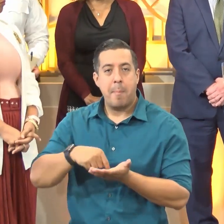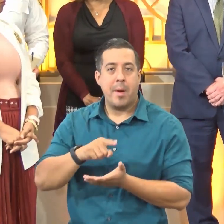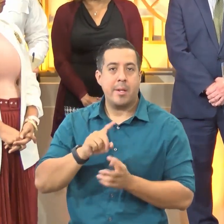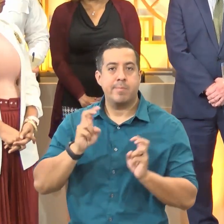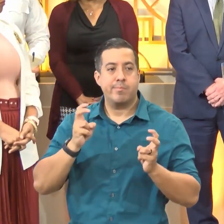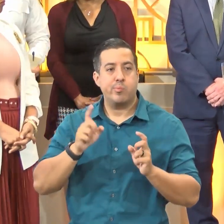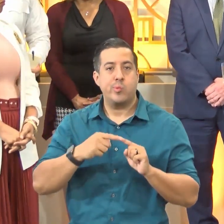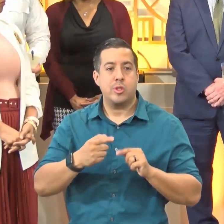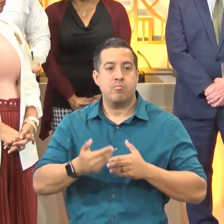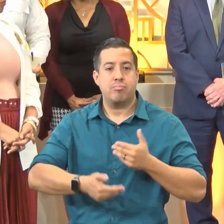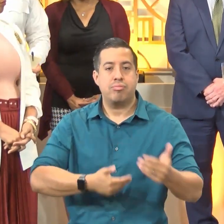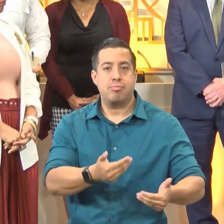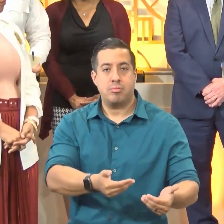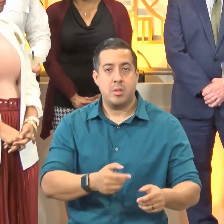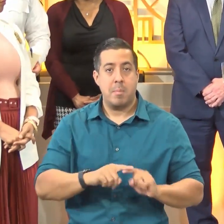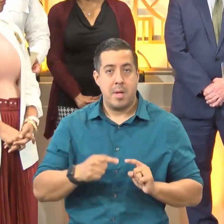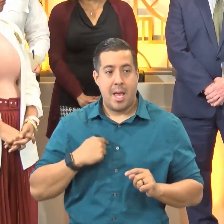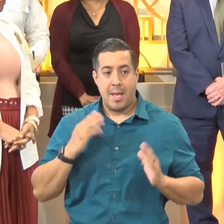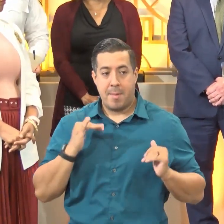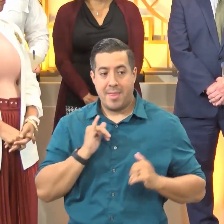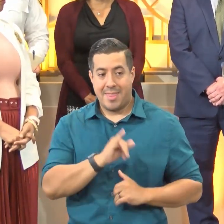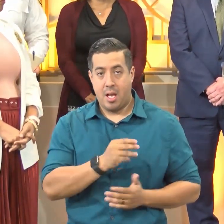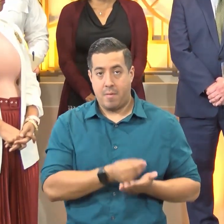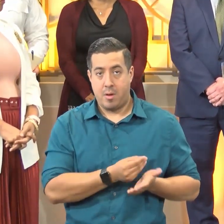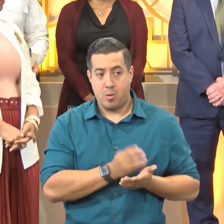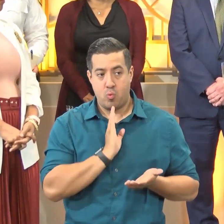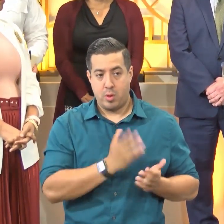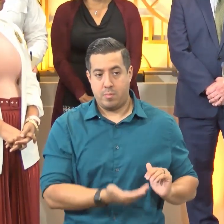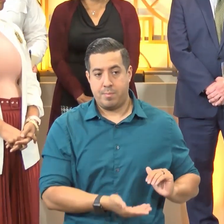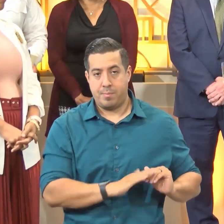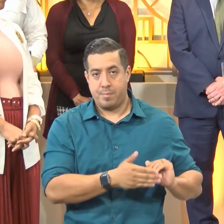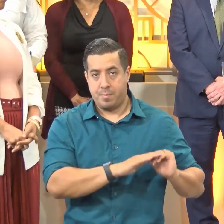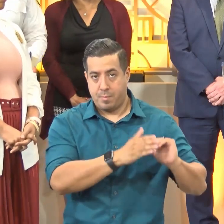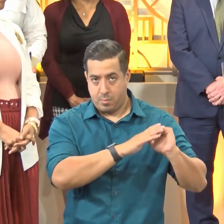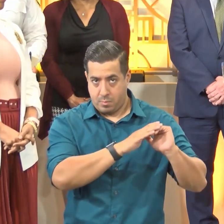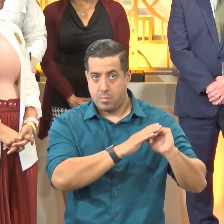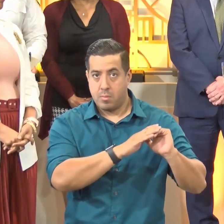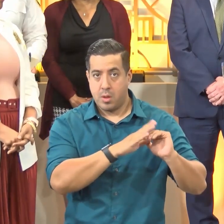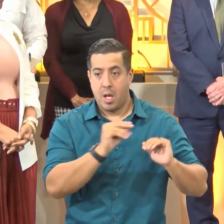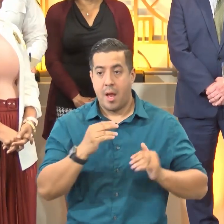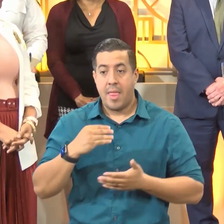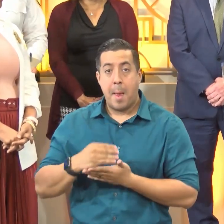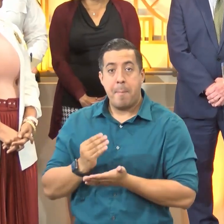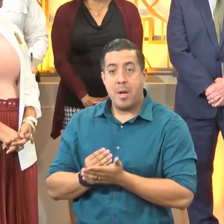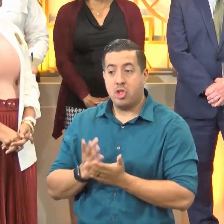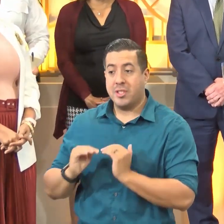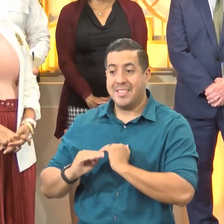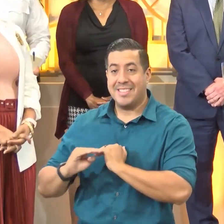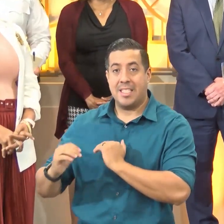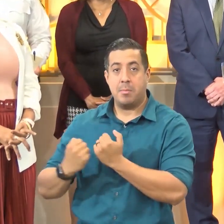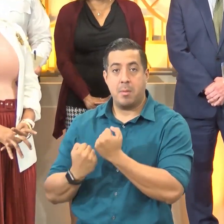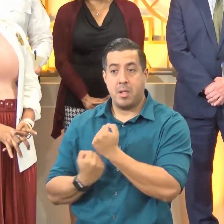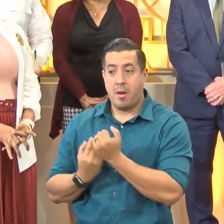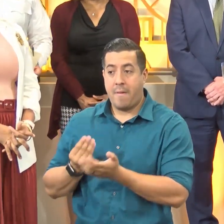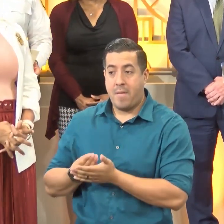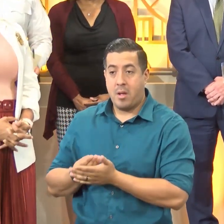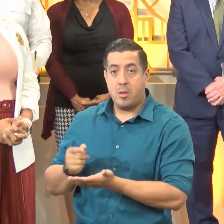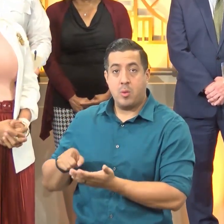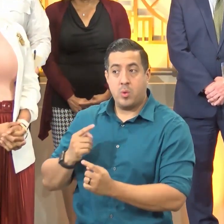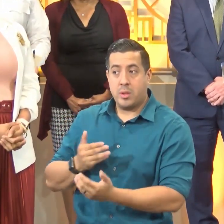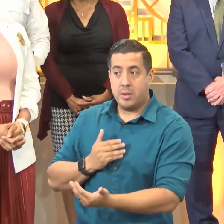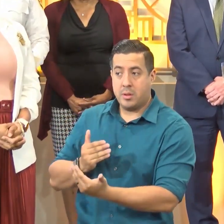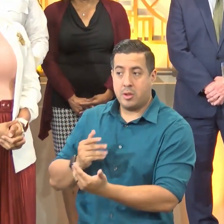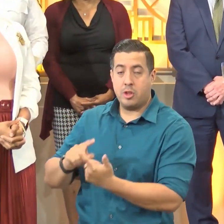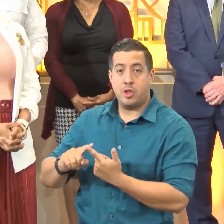go, and I anticipate even that fund balance to rise. And the Budget Stabilization Fund, as we approach